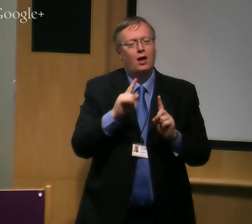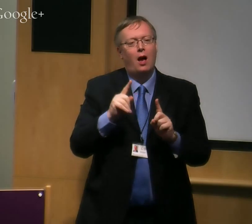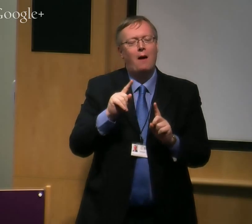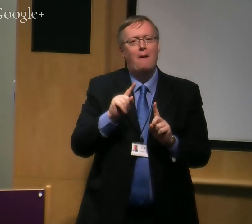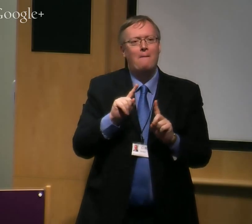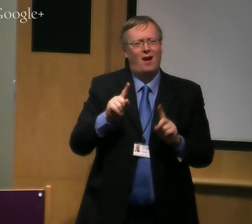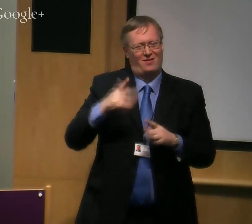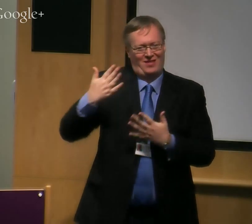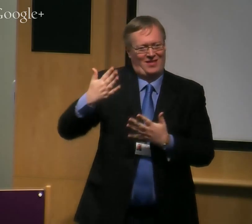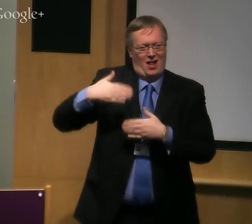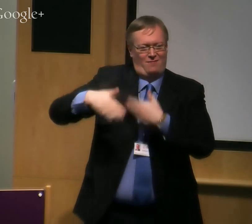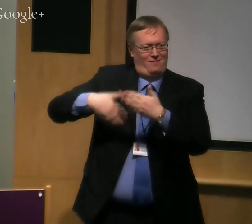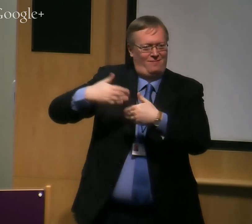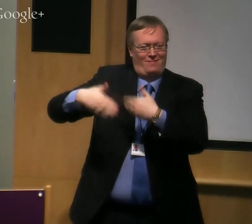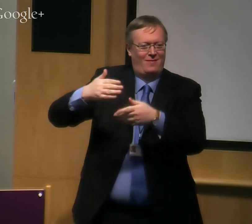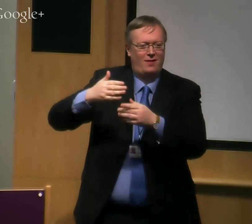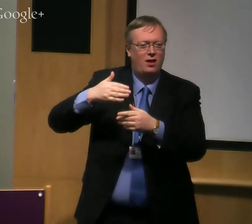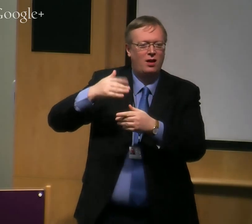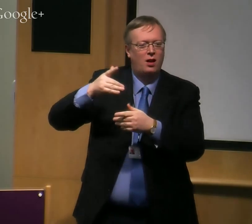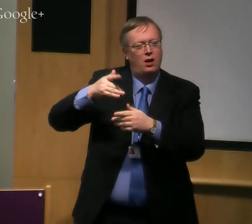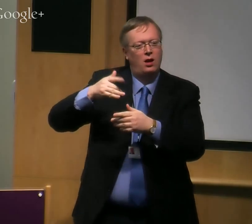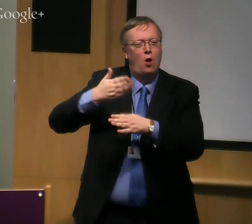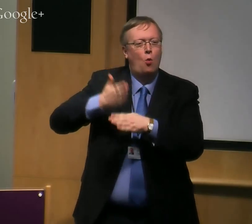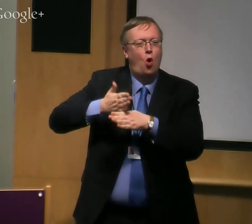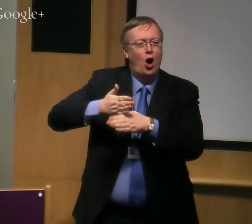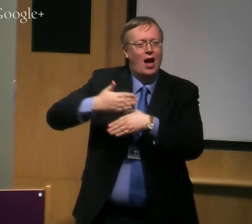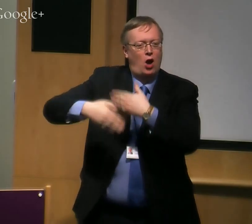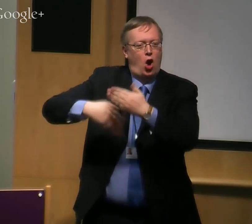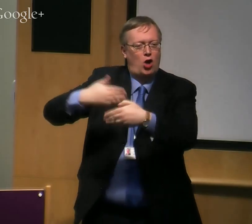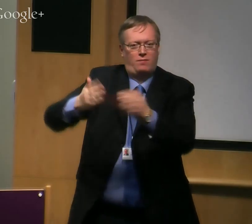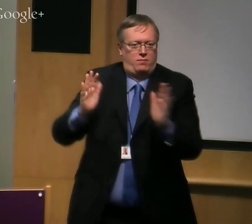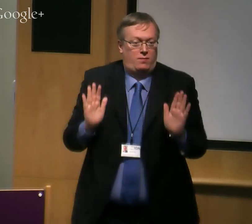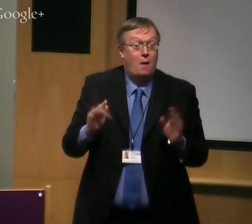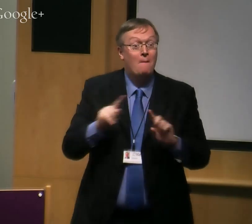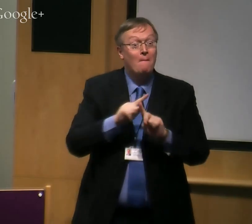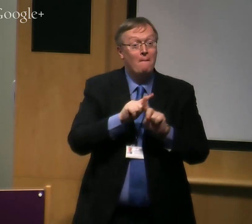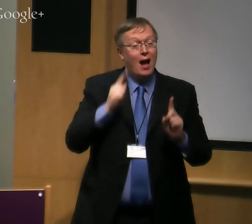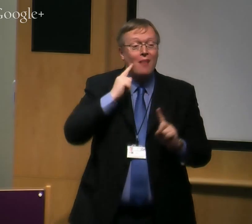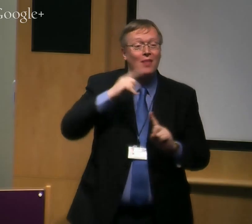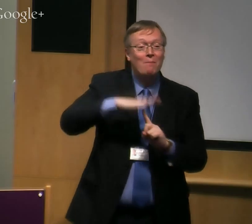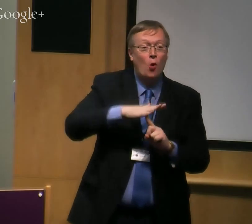And the BSL support them in their aspirations, the BDA support them in that.